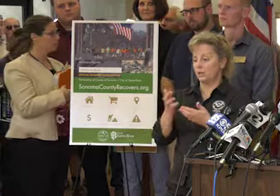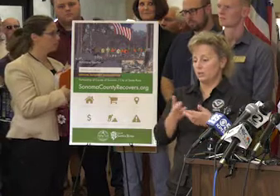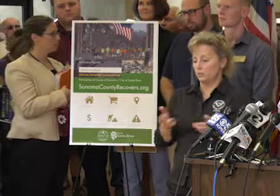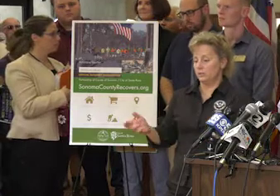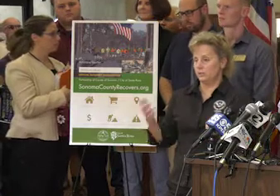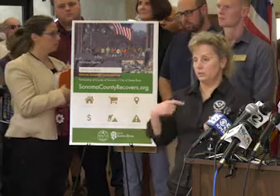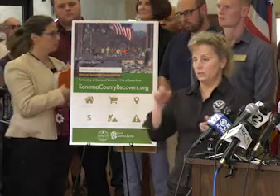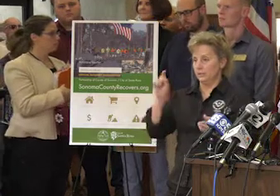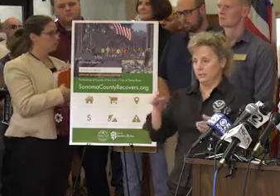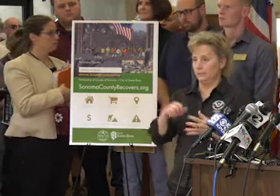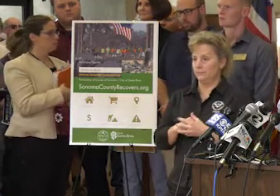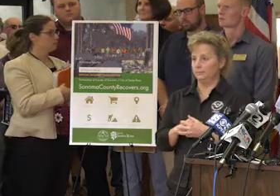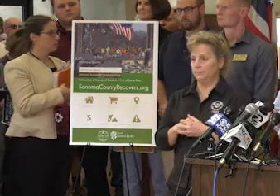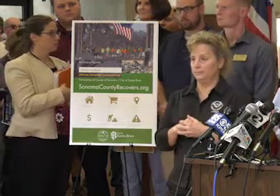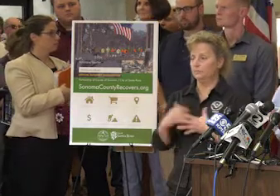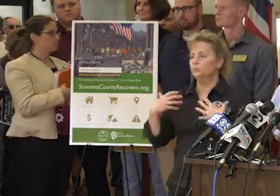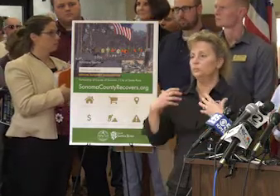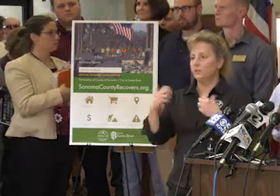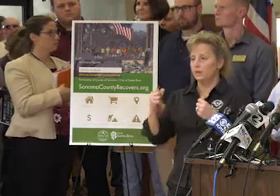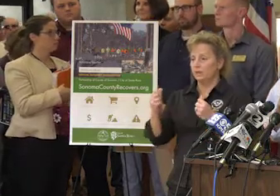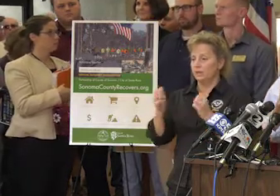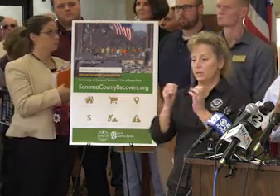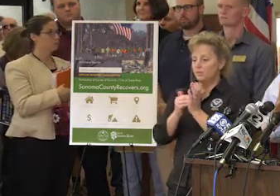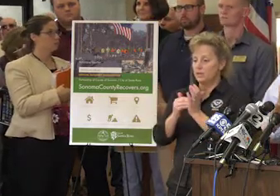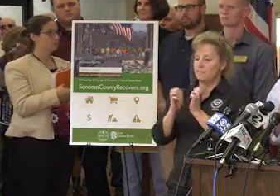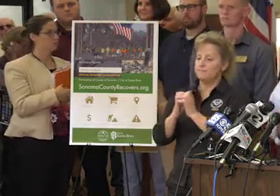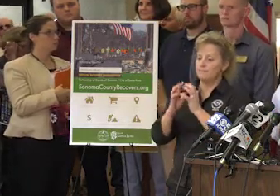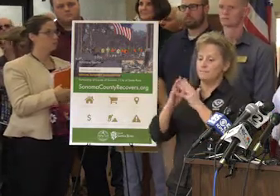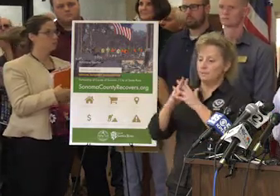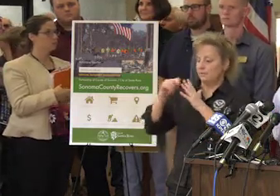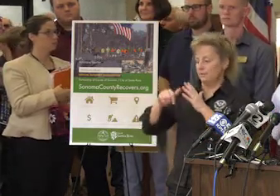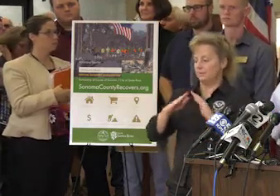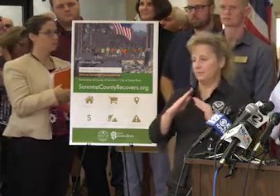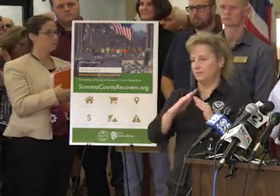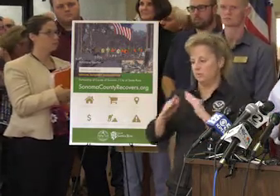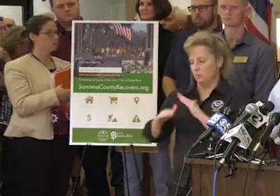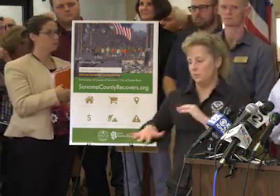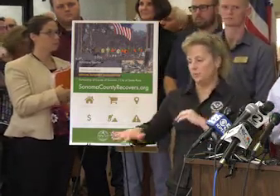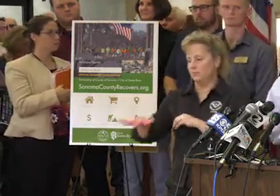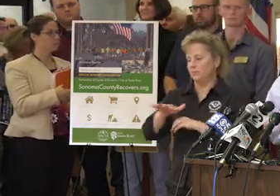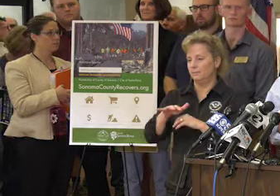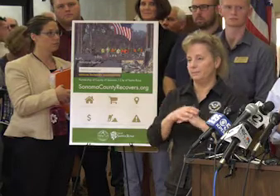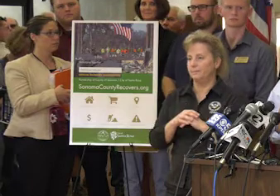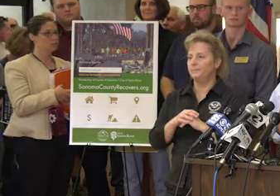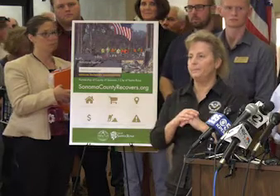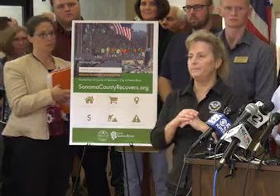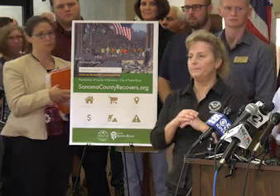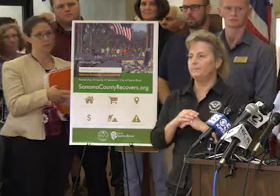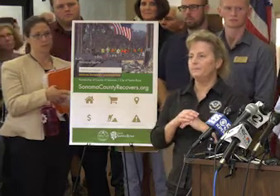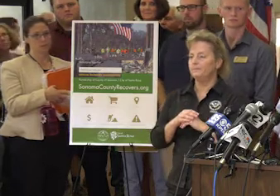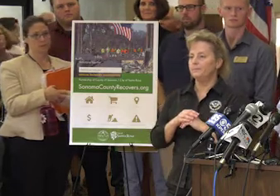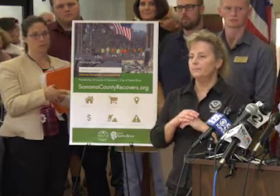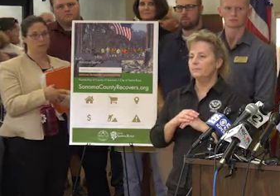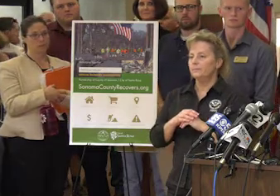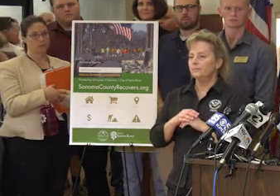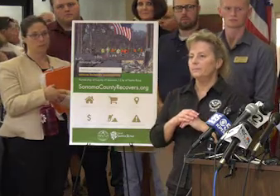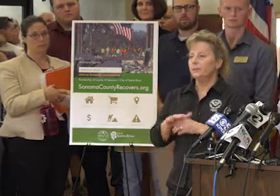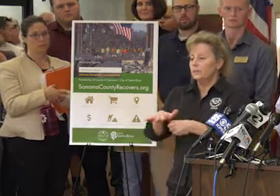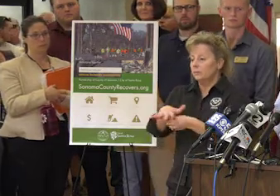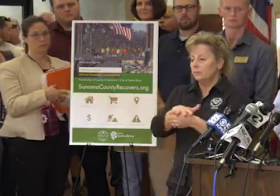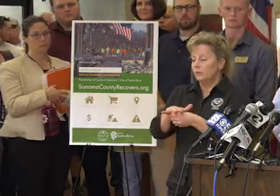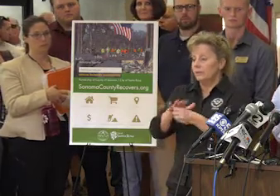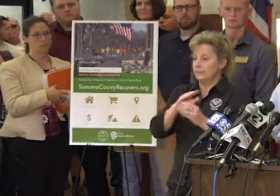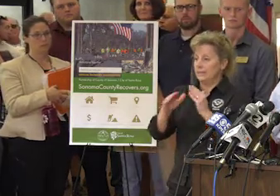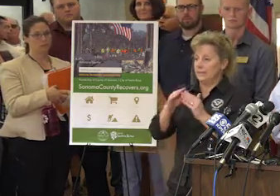resources that we need to recover and rebuild this community. And I want you to know that locally, the city and